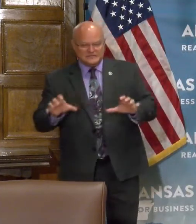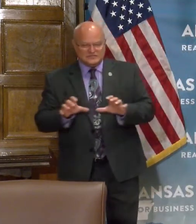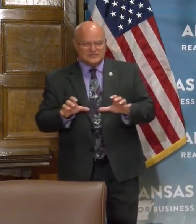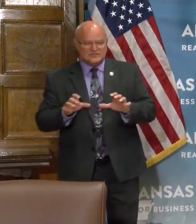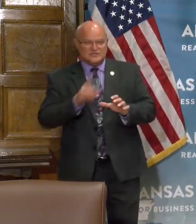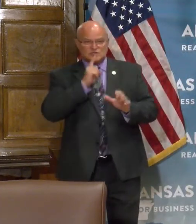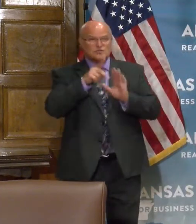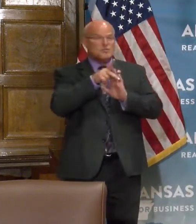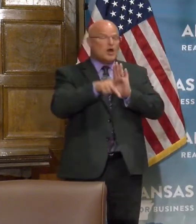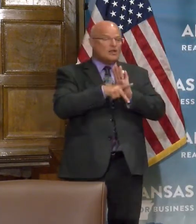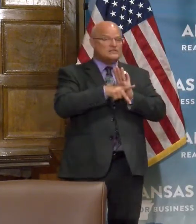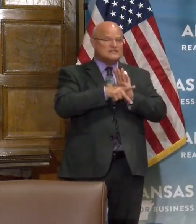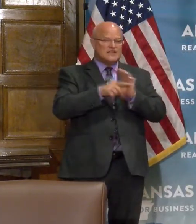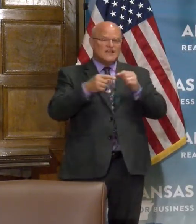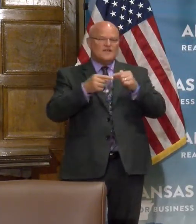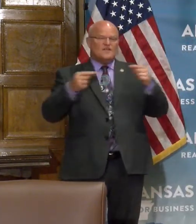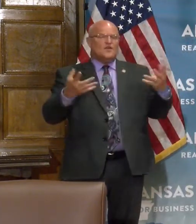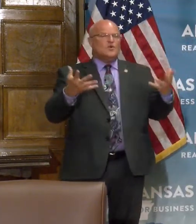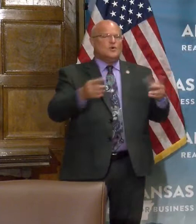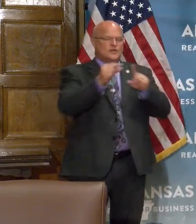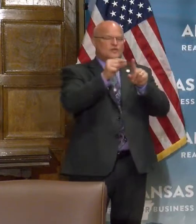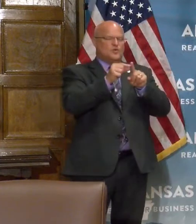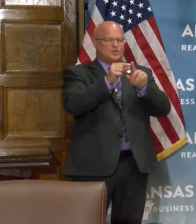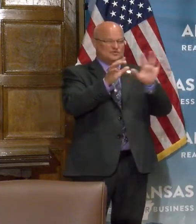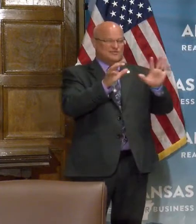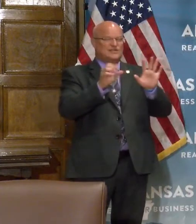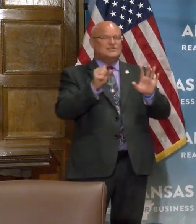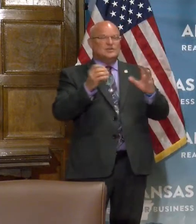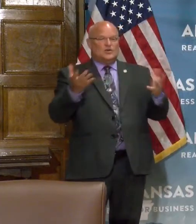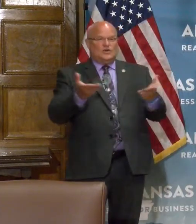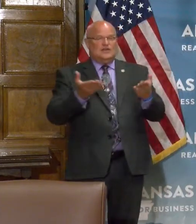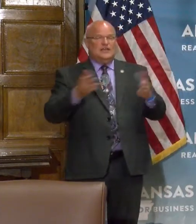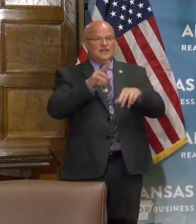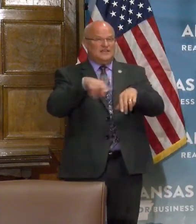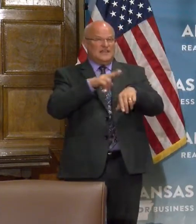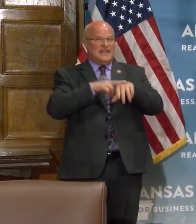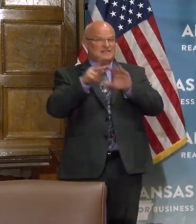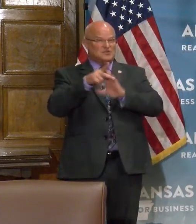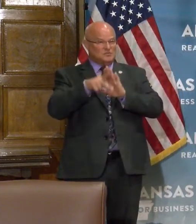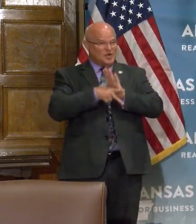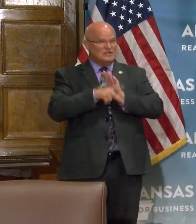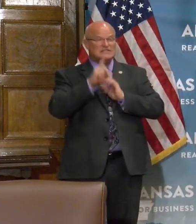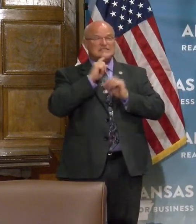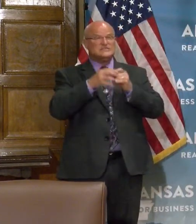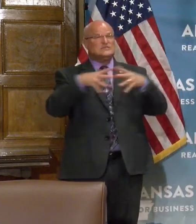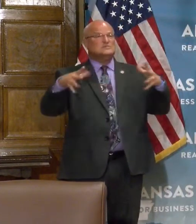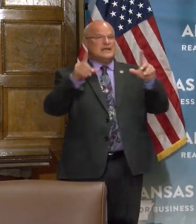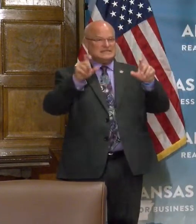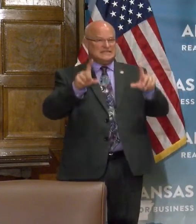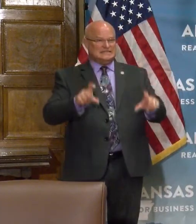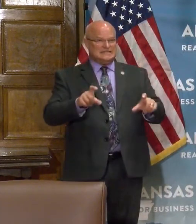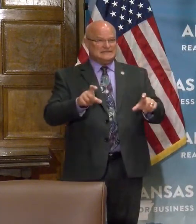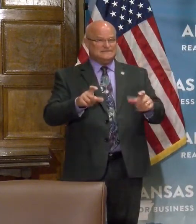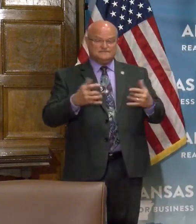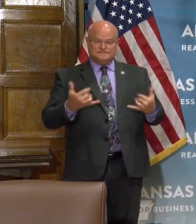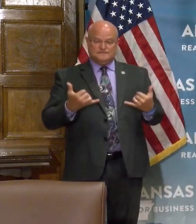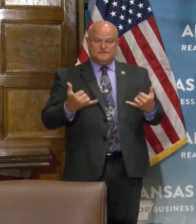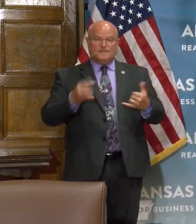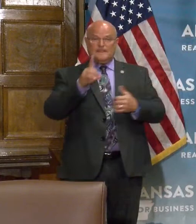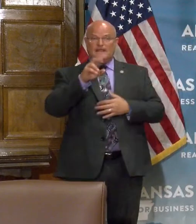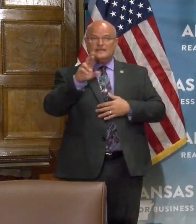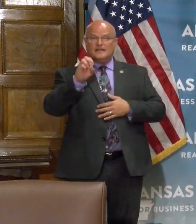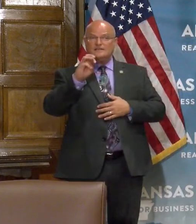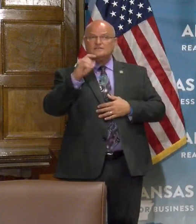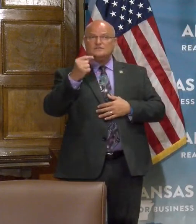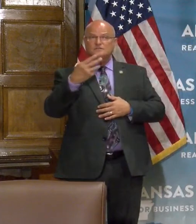the true policy versus just what the words are. And here, the national policy is to expand testing. Now, as Dr.